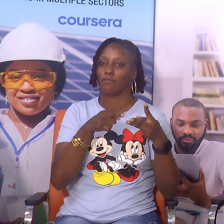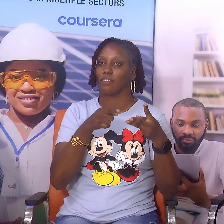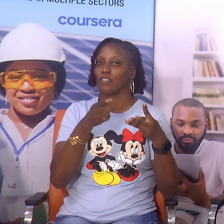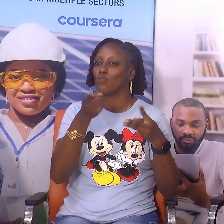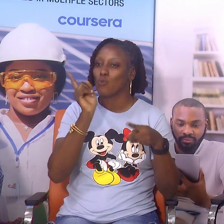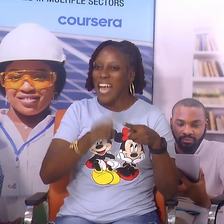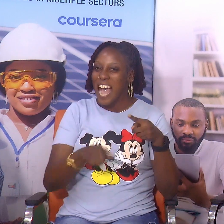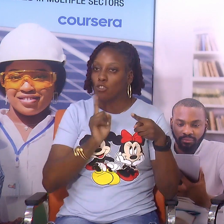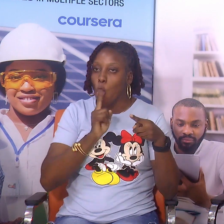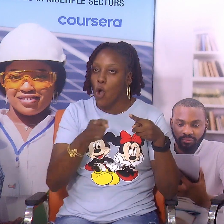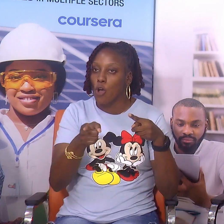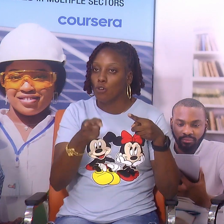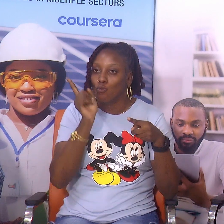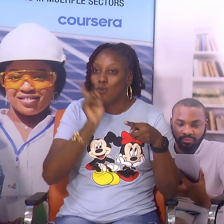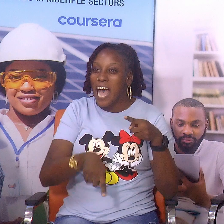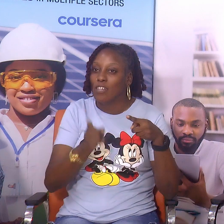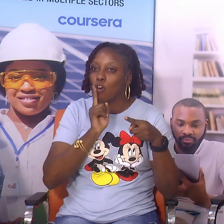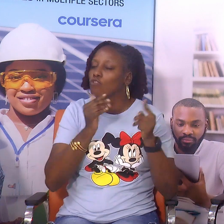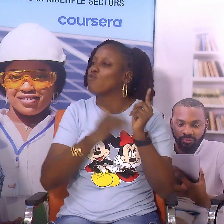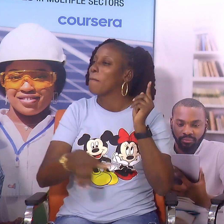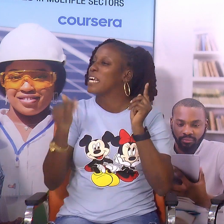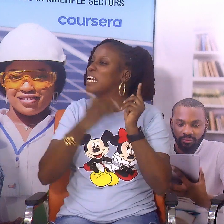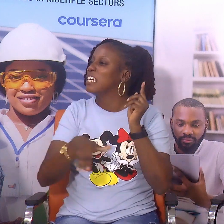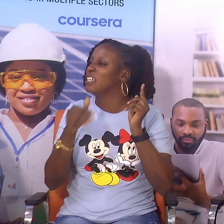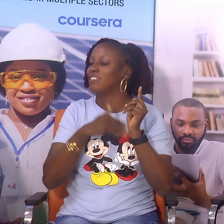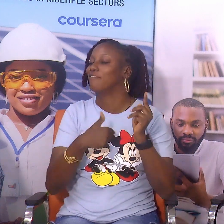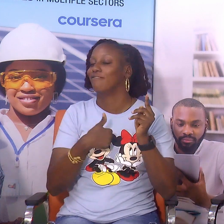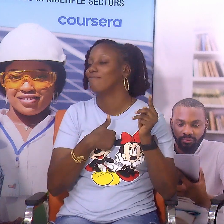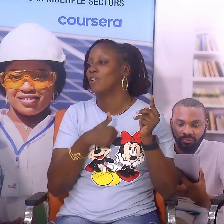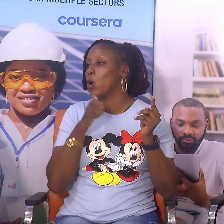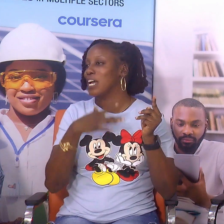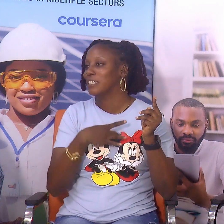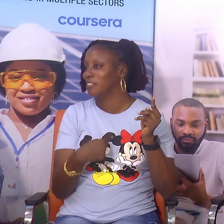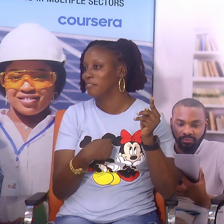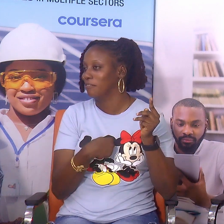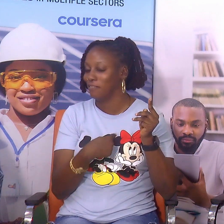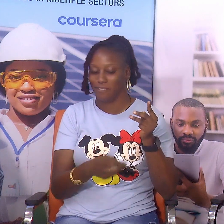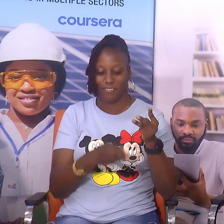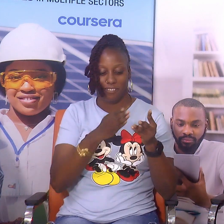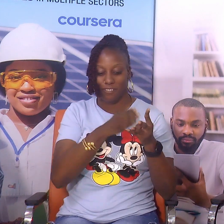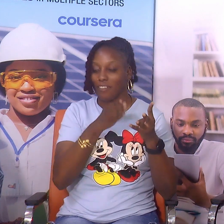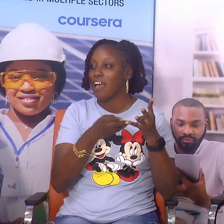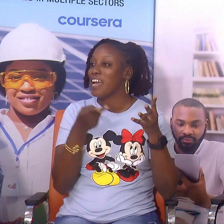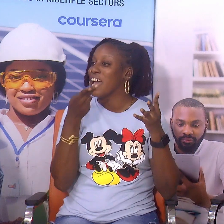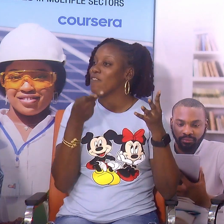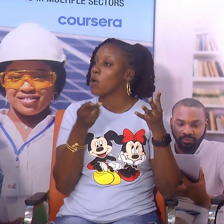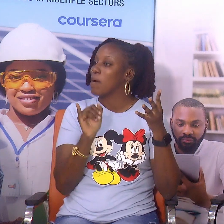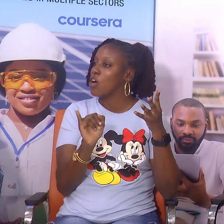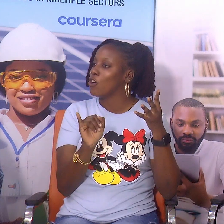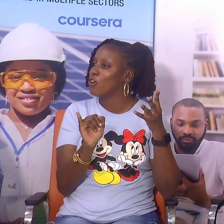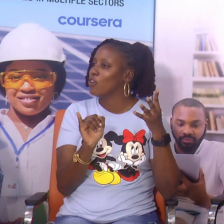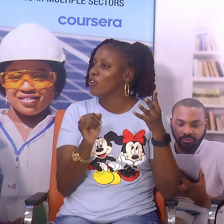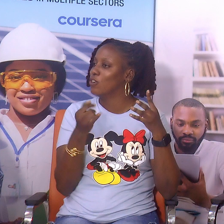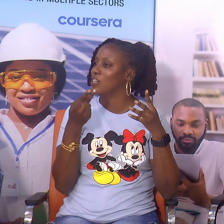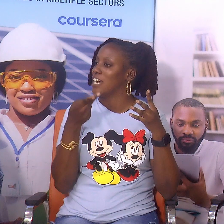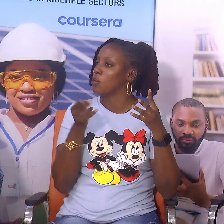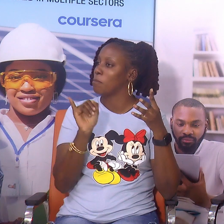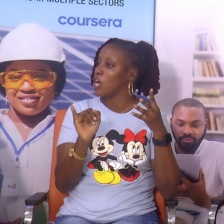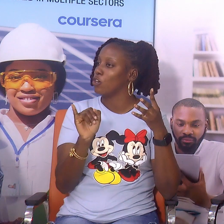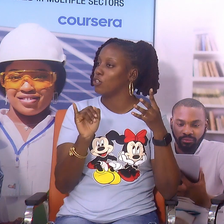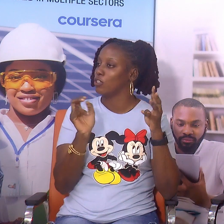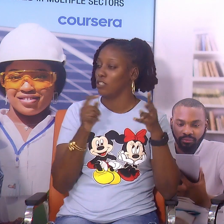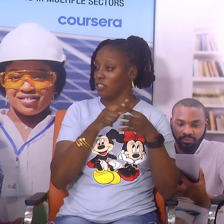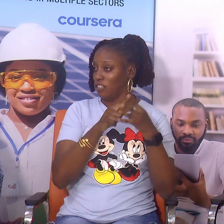either. People say, you can't talk. And I say, you know, they call me mute. I don't like that.